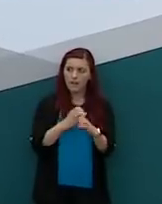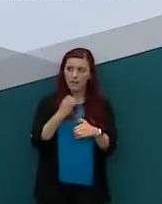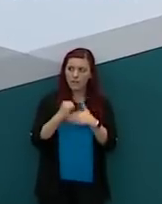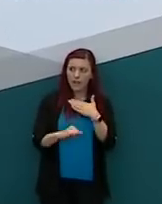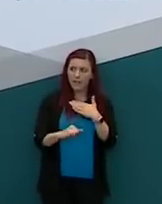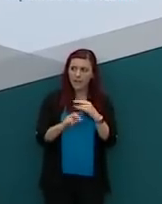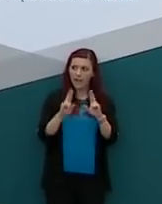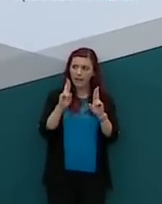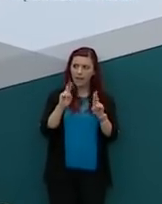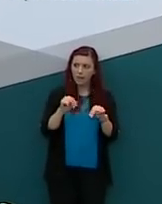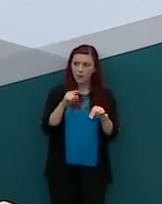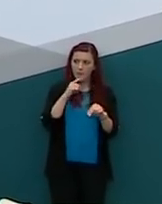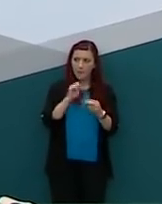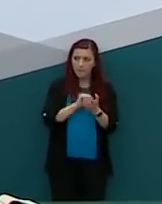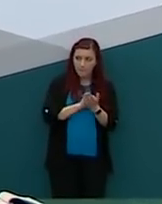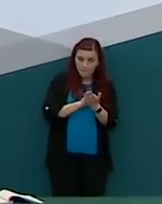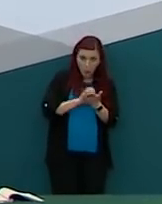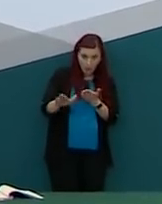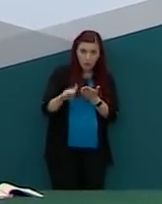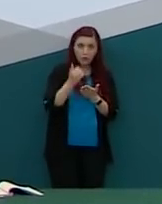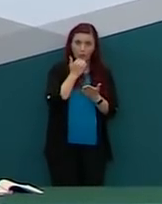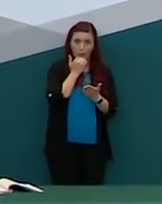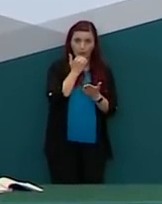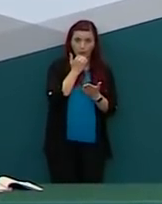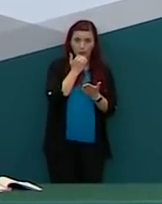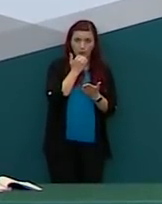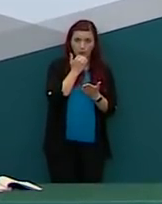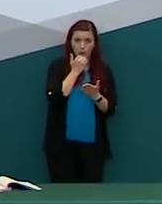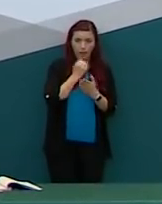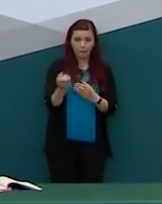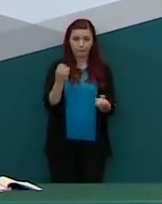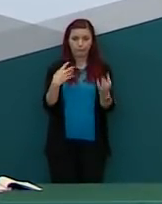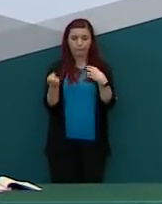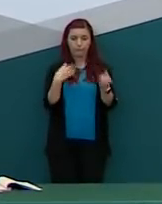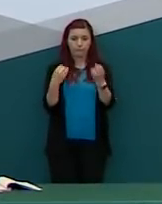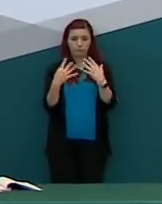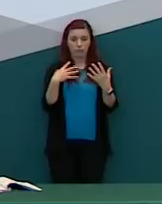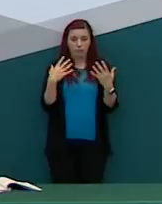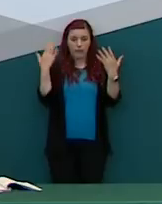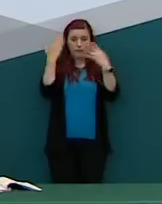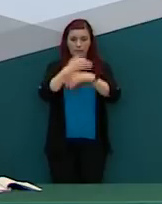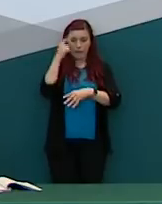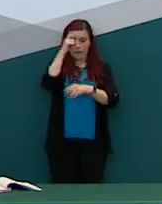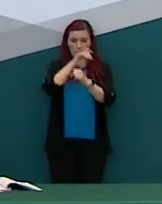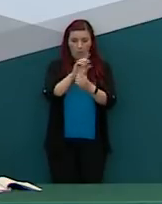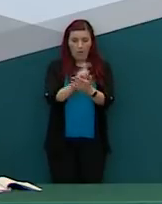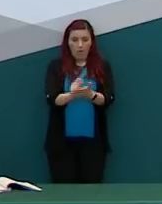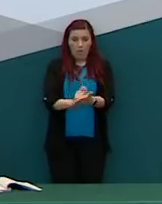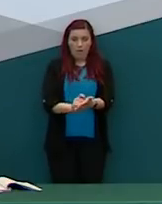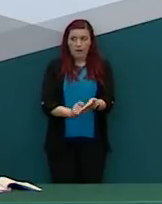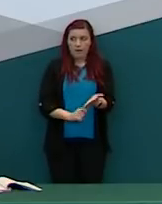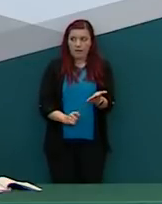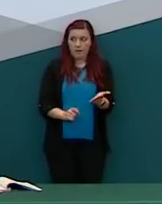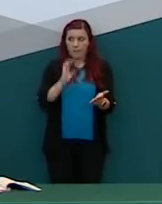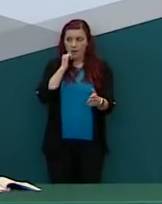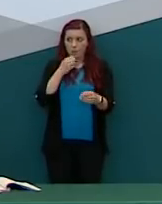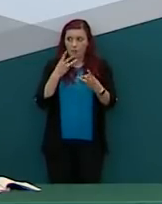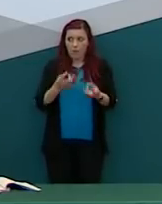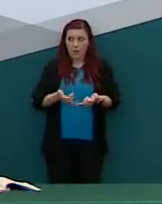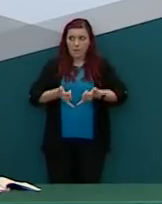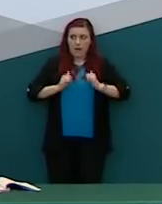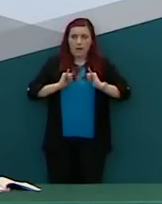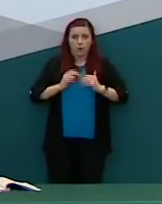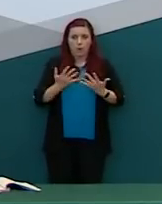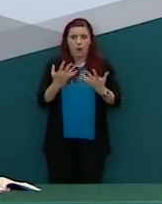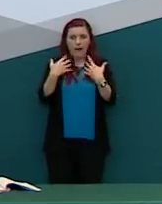now. Could you publish those figures? Like, instead of giving them orally, could we have them written down? Because obviously we want to avoid errors and